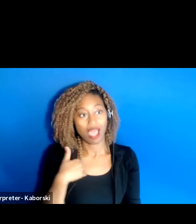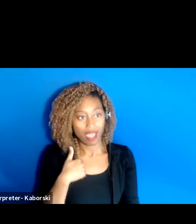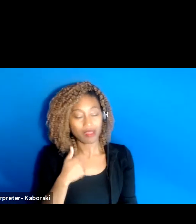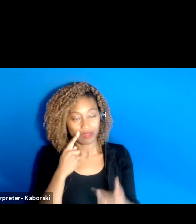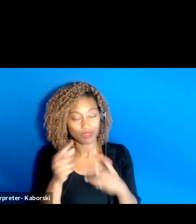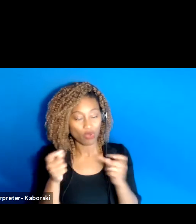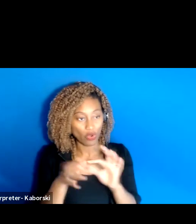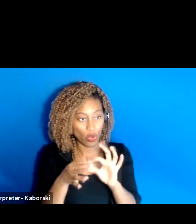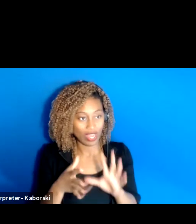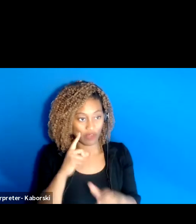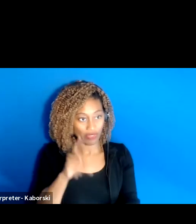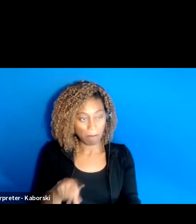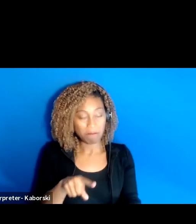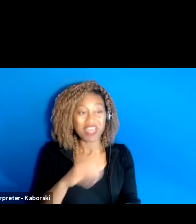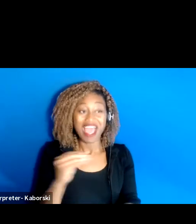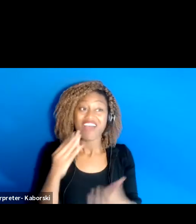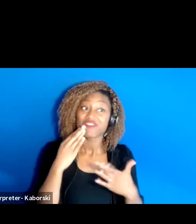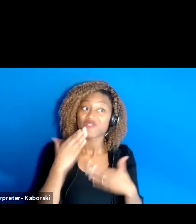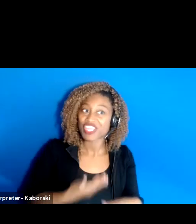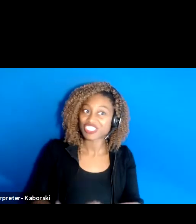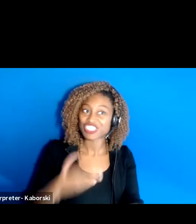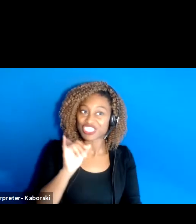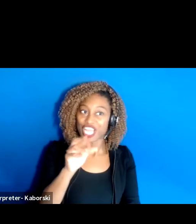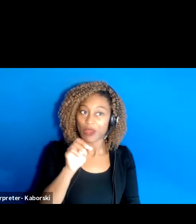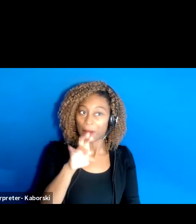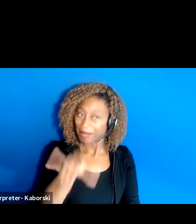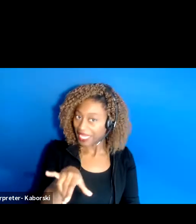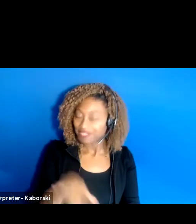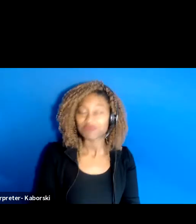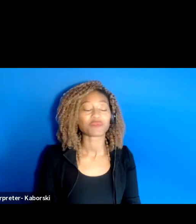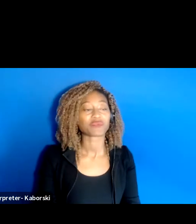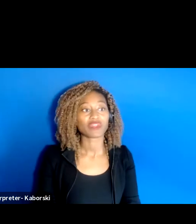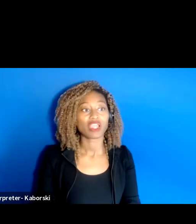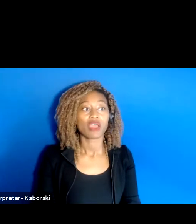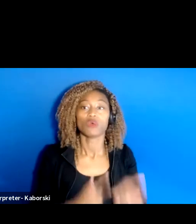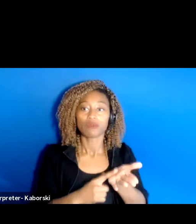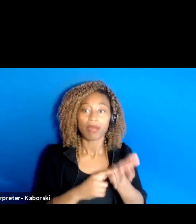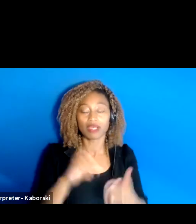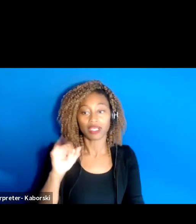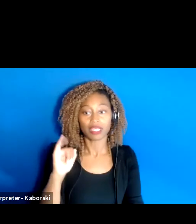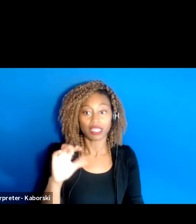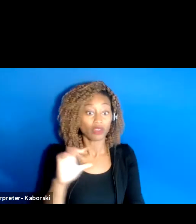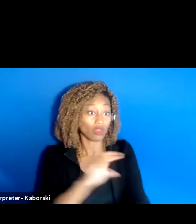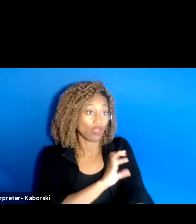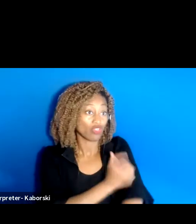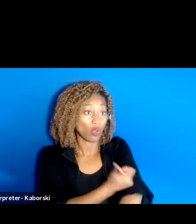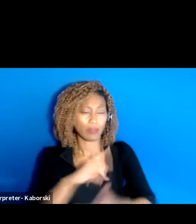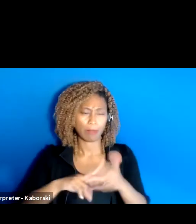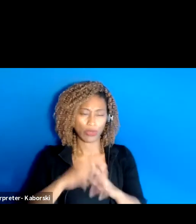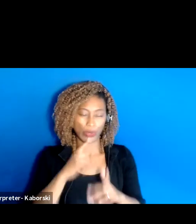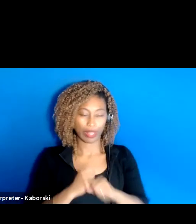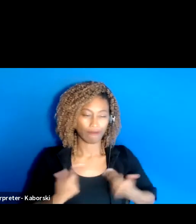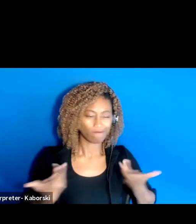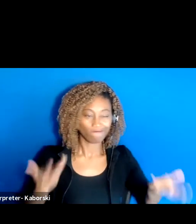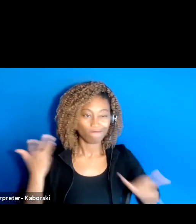Jeremy. So when we're talking about what these silk authorities can mean in real life, here are